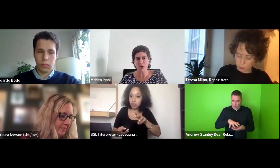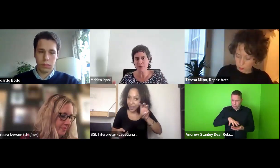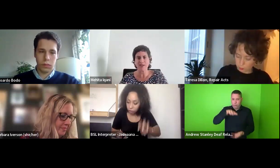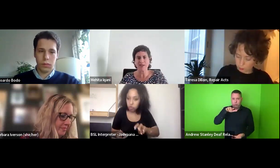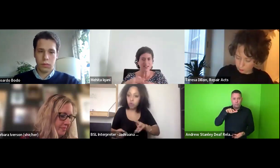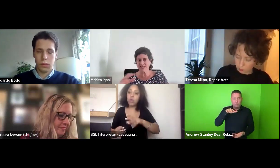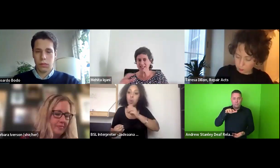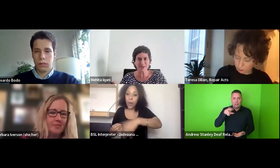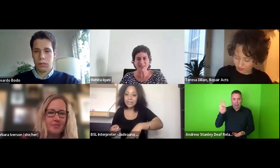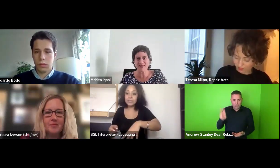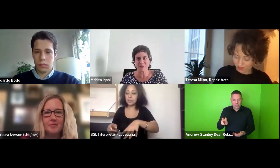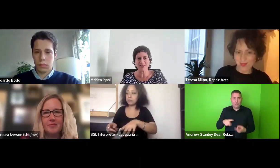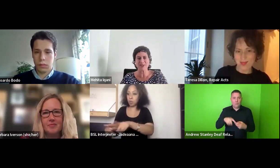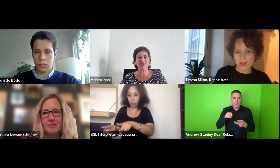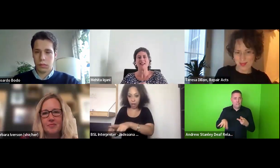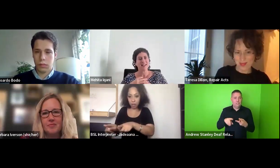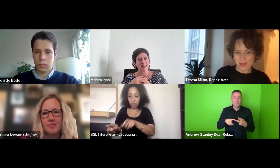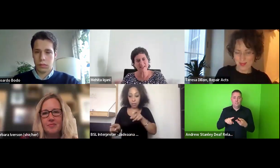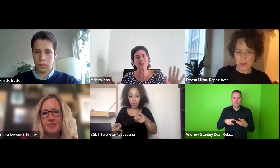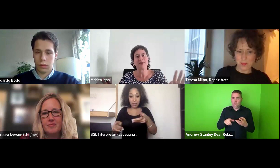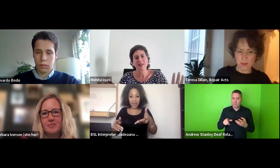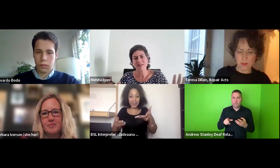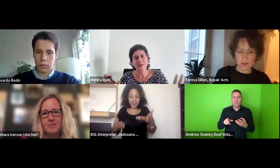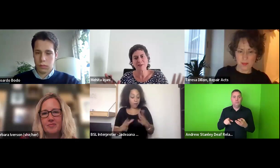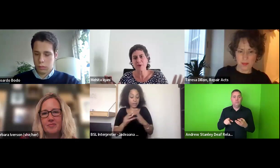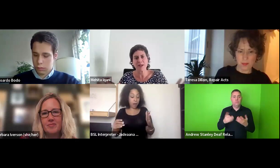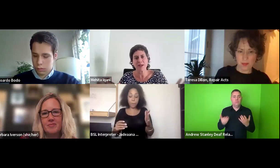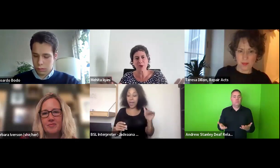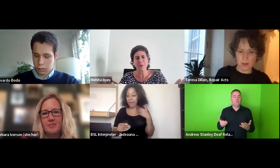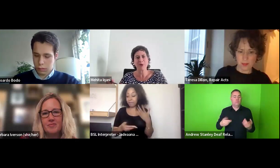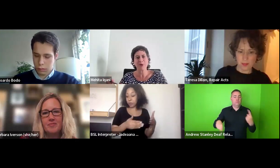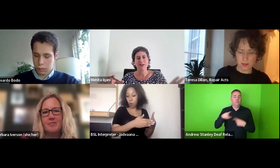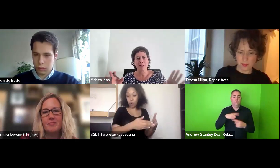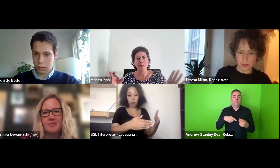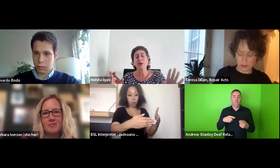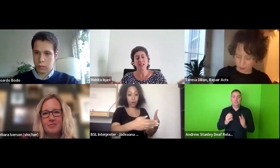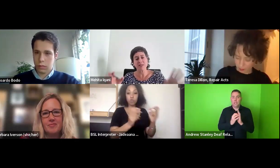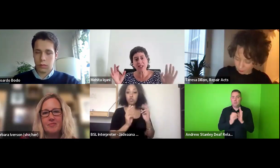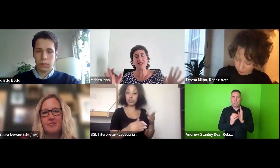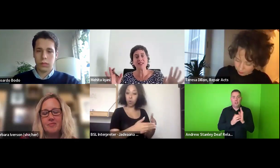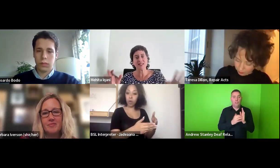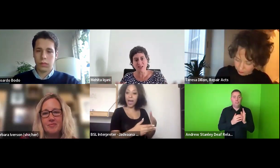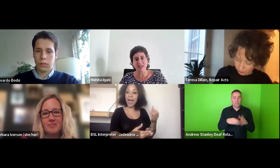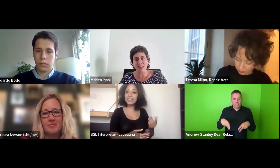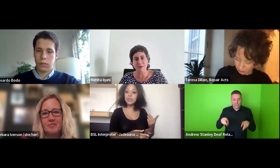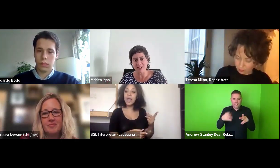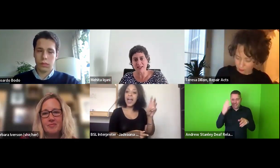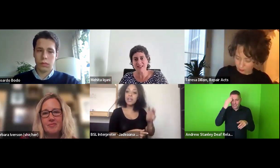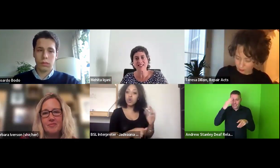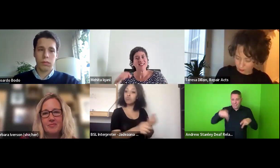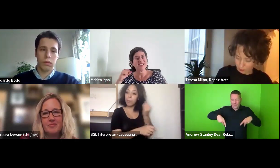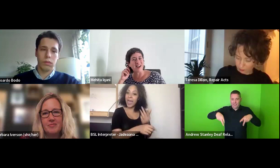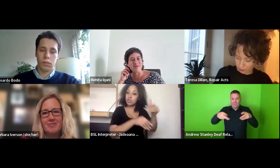many repair shops. Every African city I've ever been to has a cell phone repair shop on the corner. It's actually very easy to get